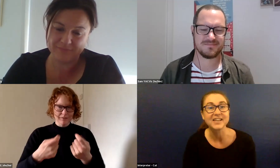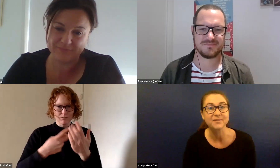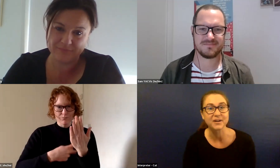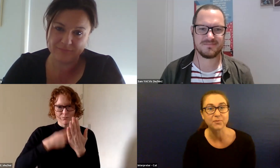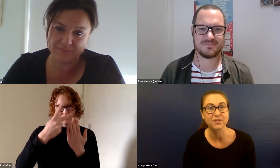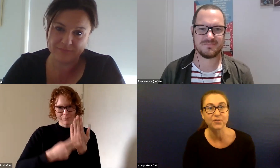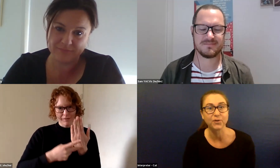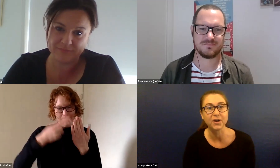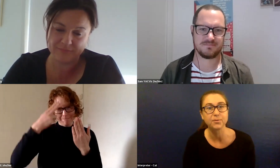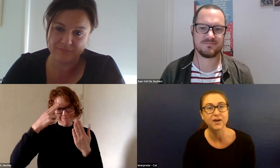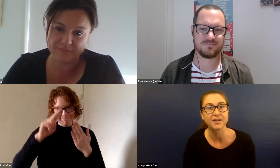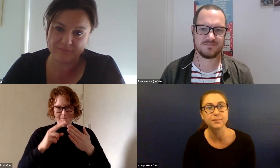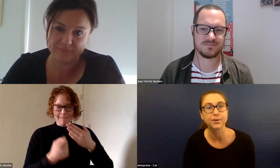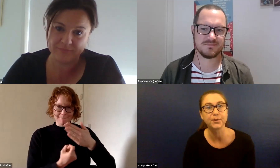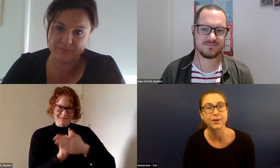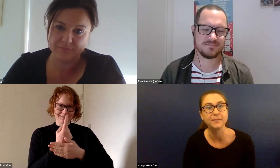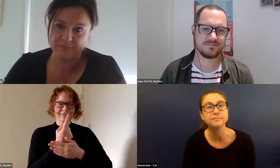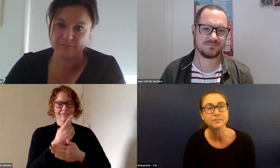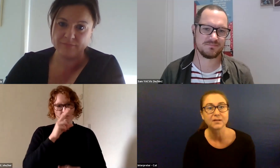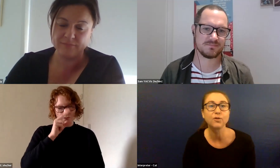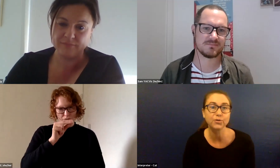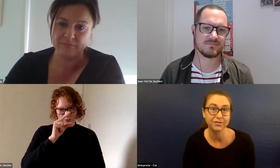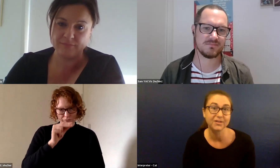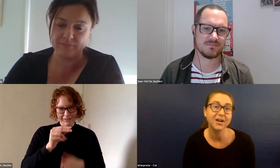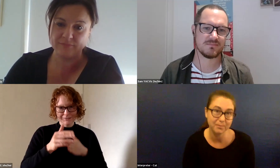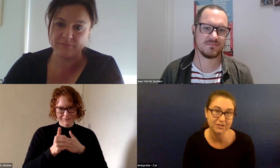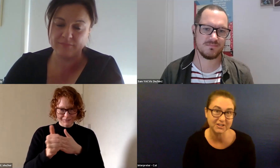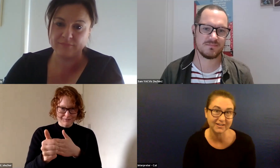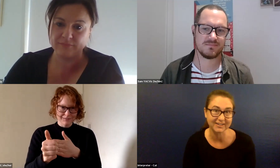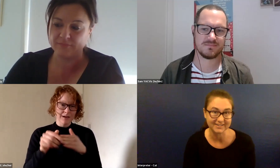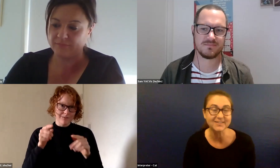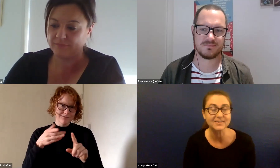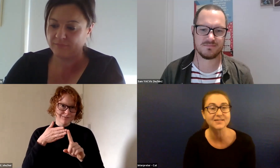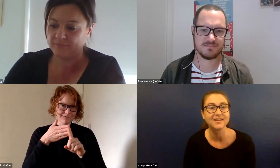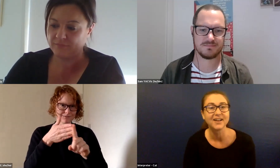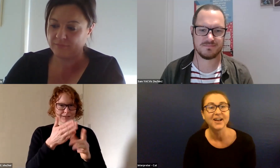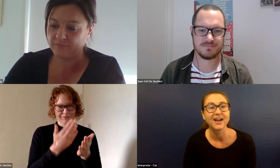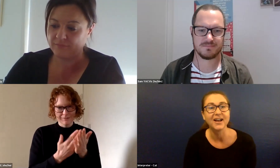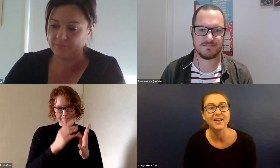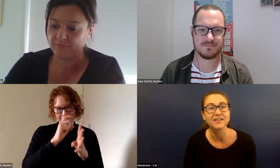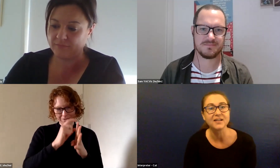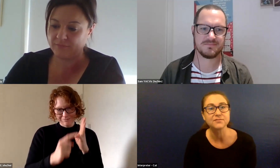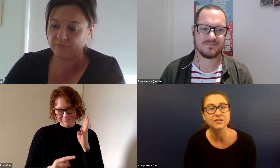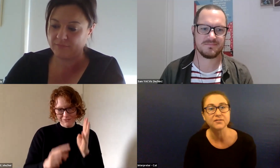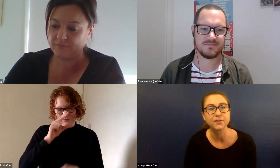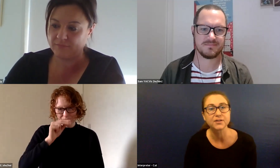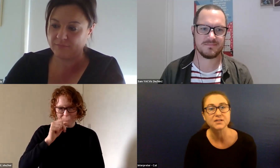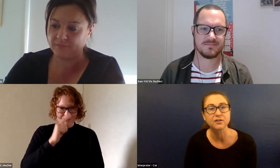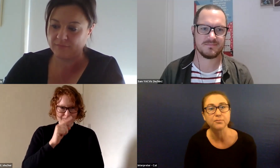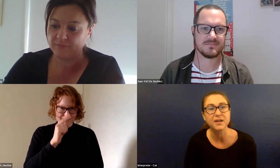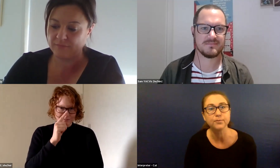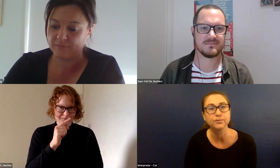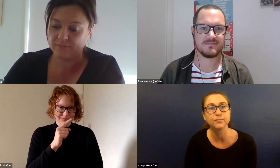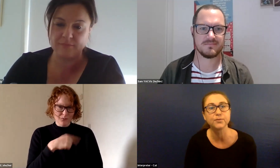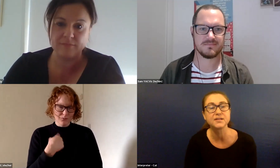the team that I'm working for are providing a program called Emerging Young Leaders. And that's really focusing